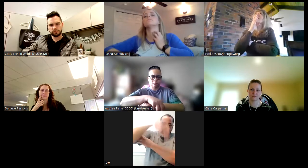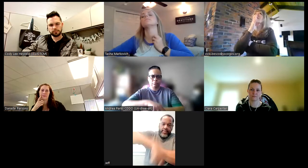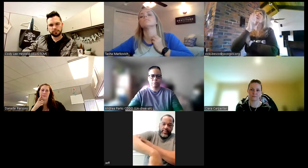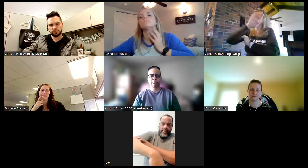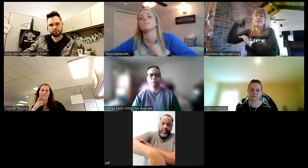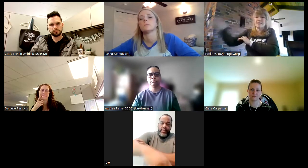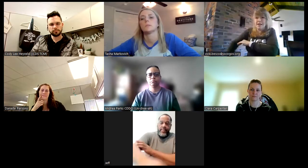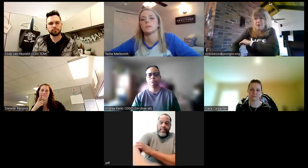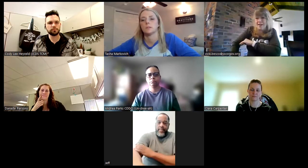the sun is down.